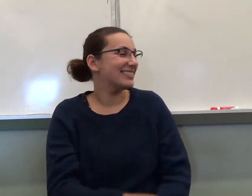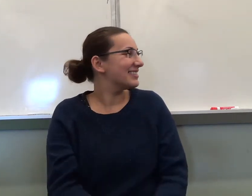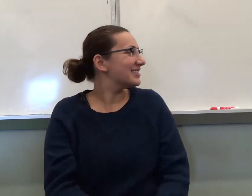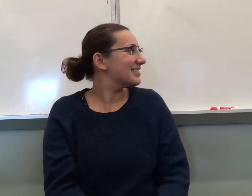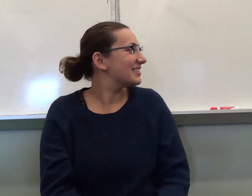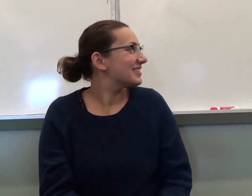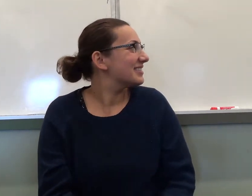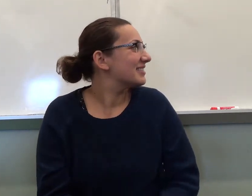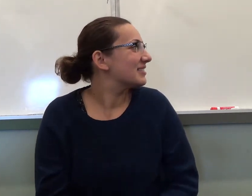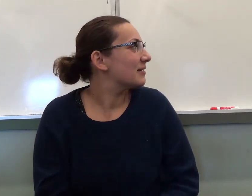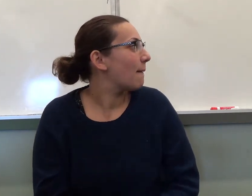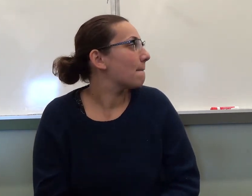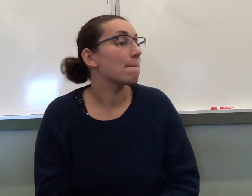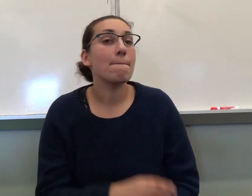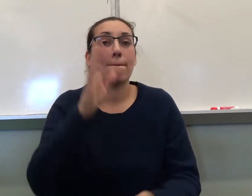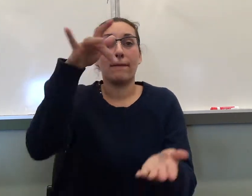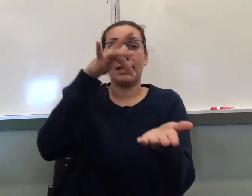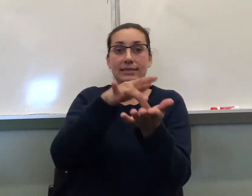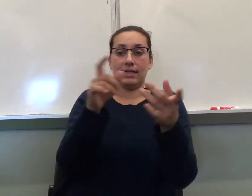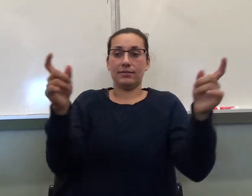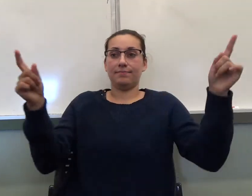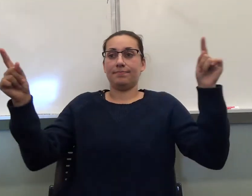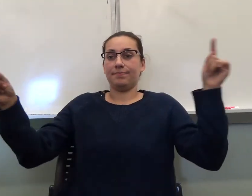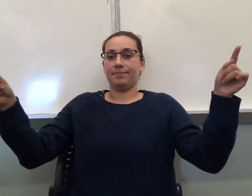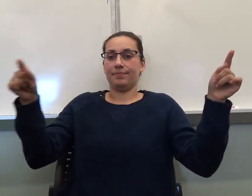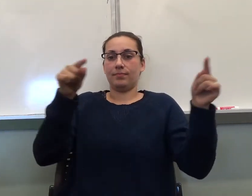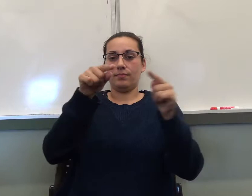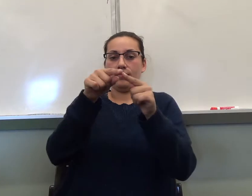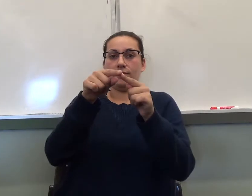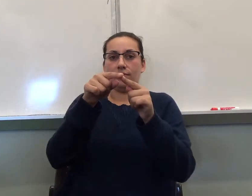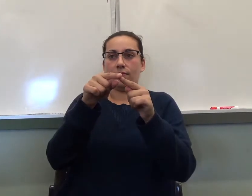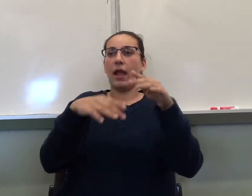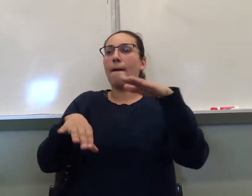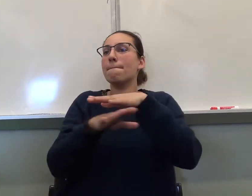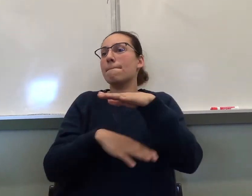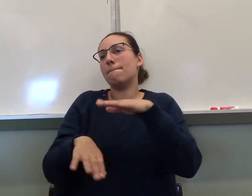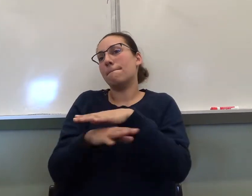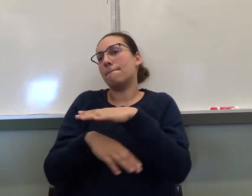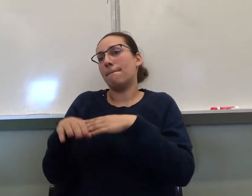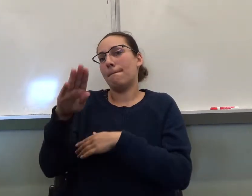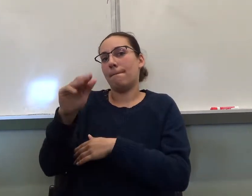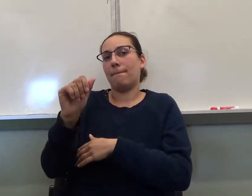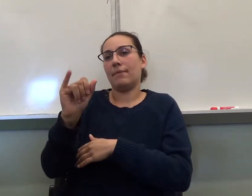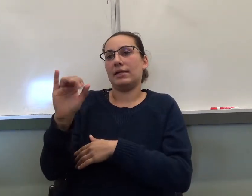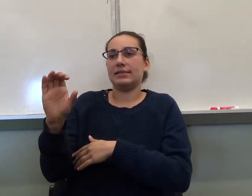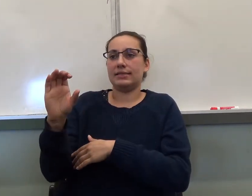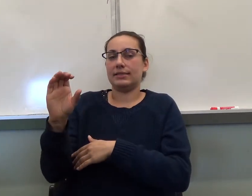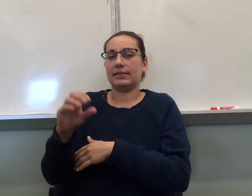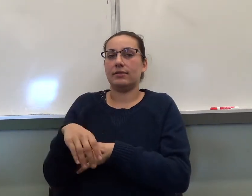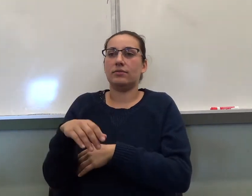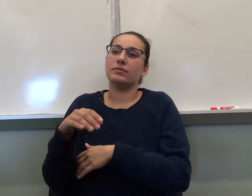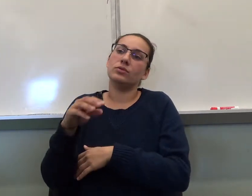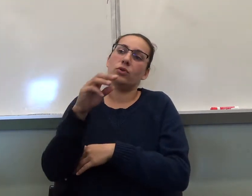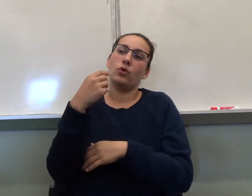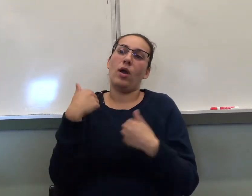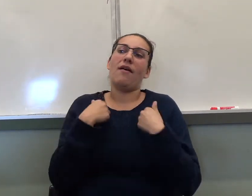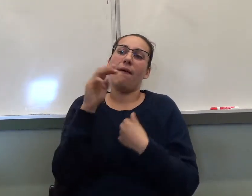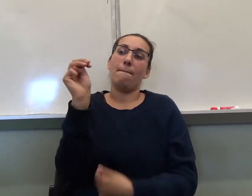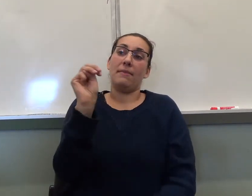In the center of the prefix line, you have your basic unit. In this case, we're talking about distance, so it's going to be meter.